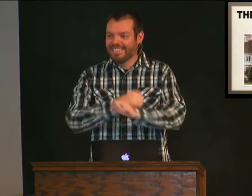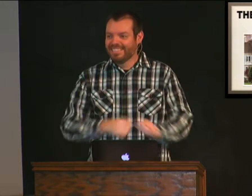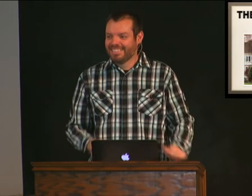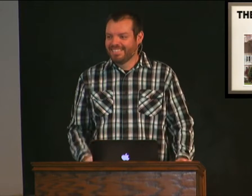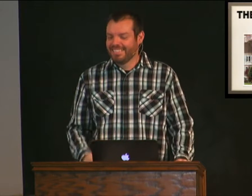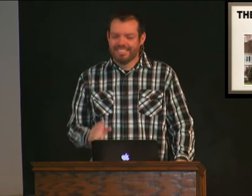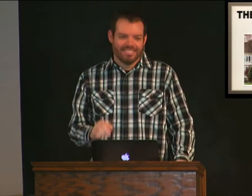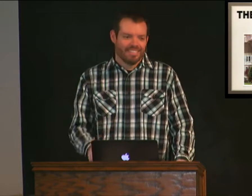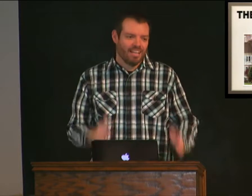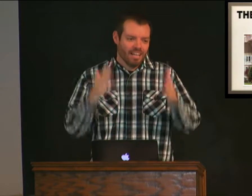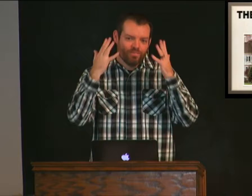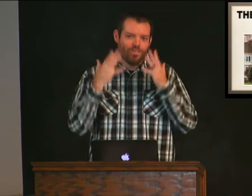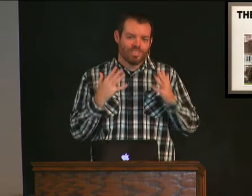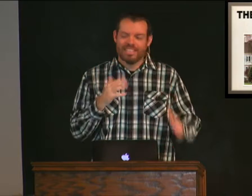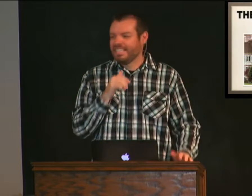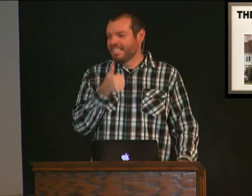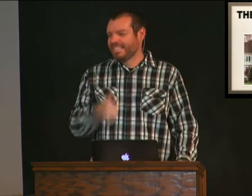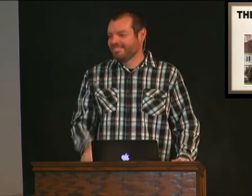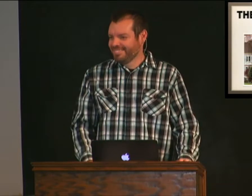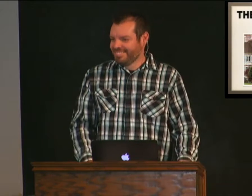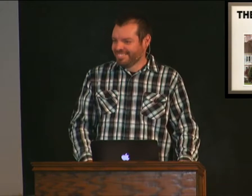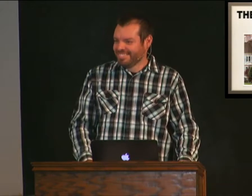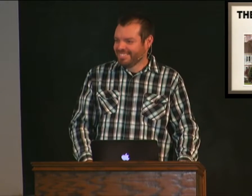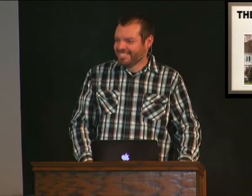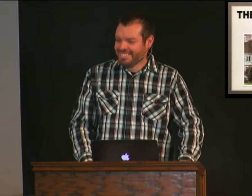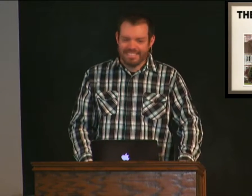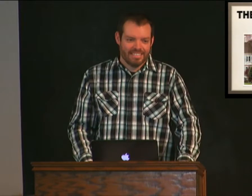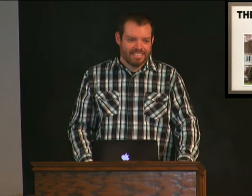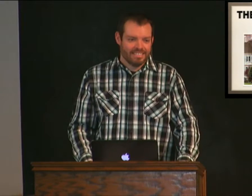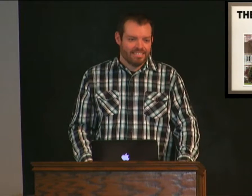He went. Unfortunately, he didn't.